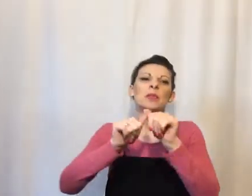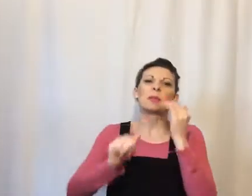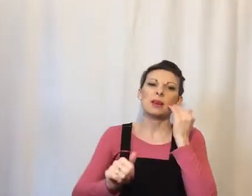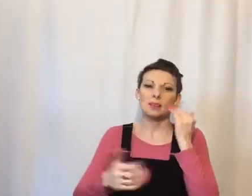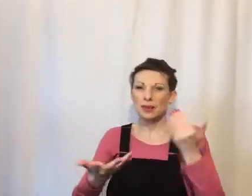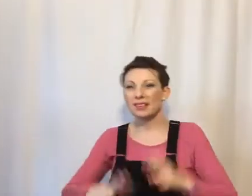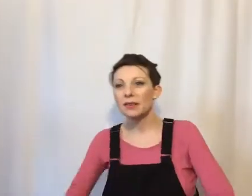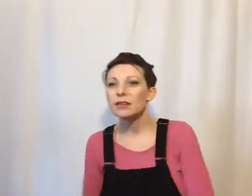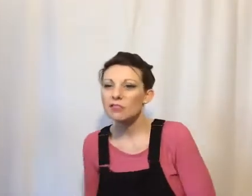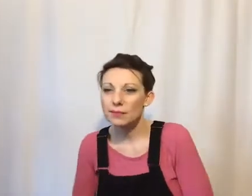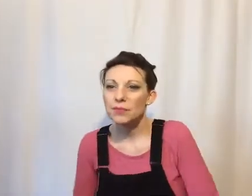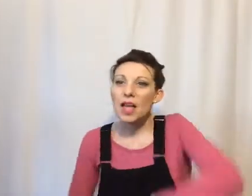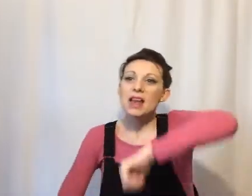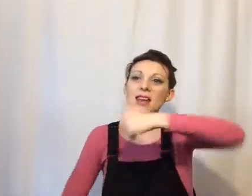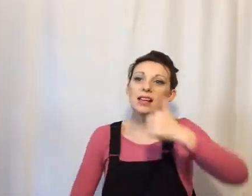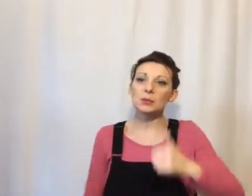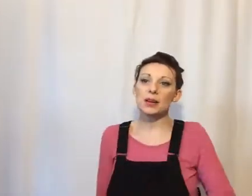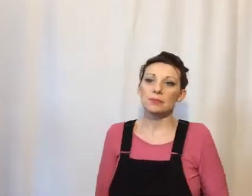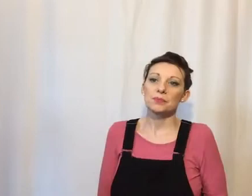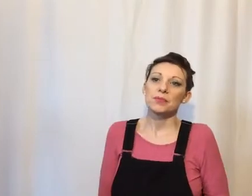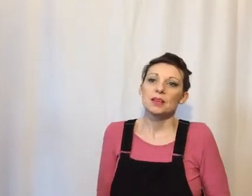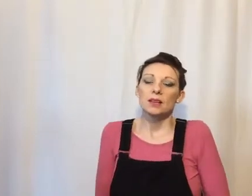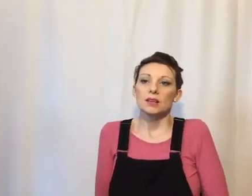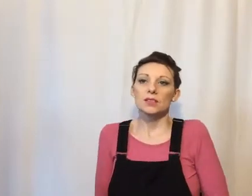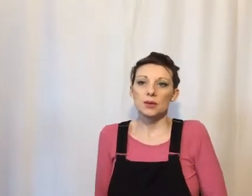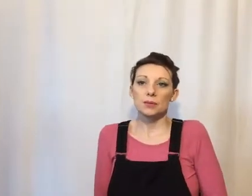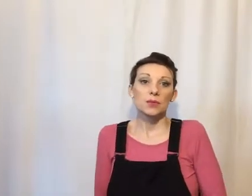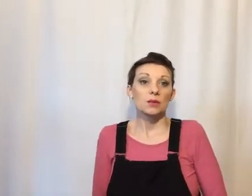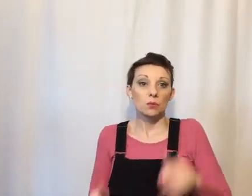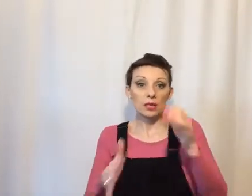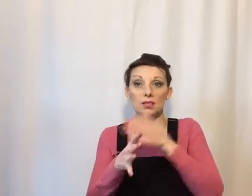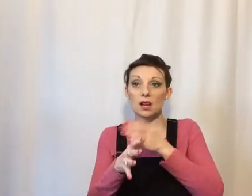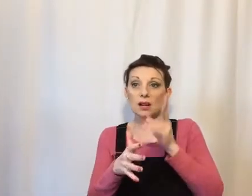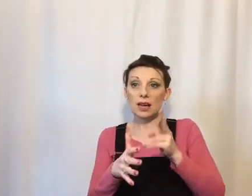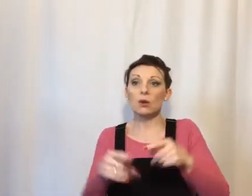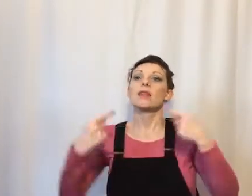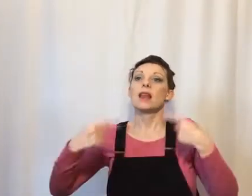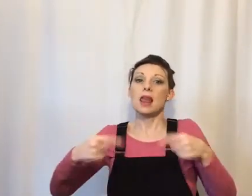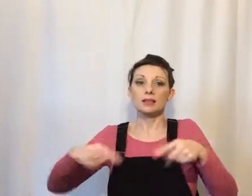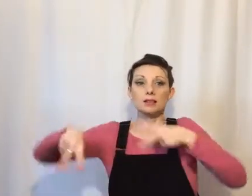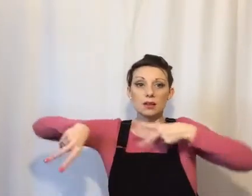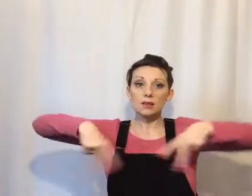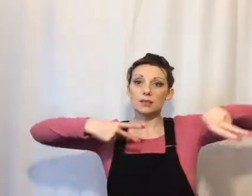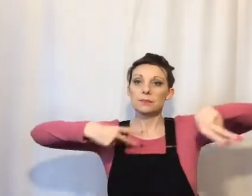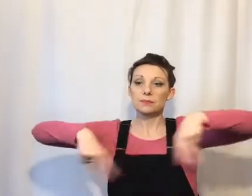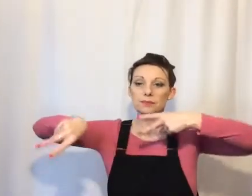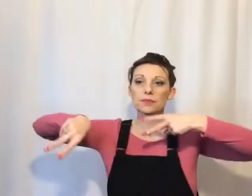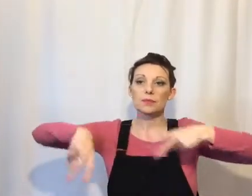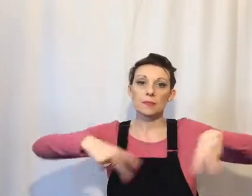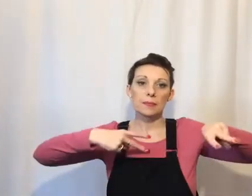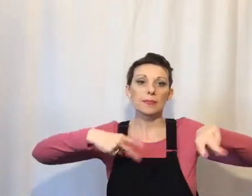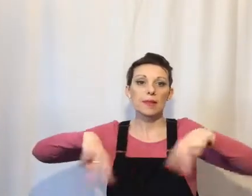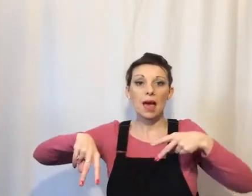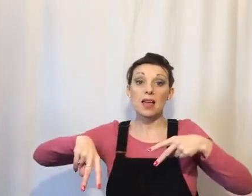Bit better, bit easier. Right, next bit. So we're going to start again with Let's Dance, and